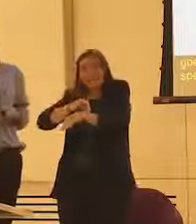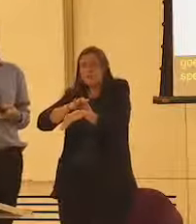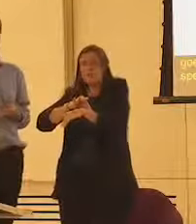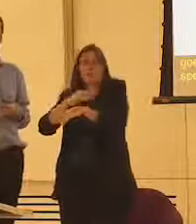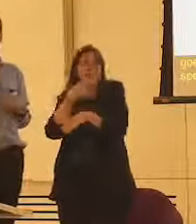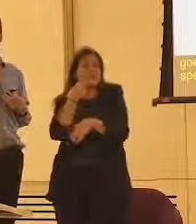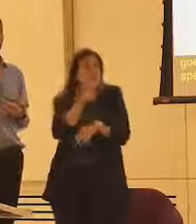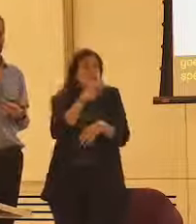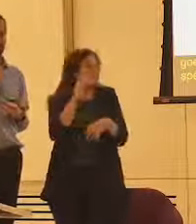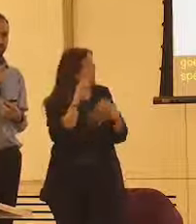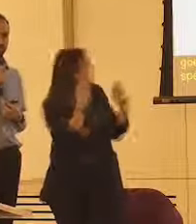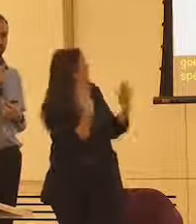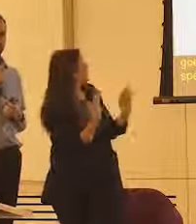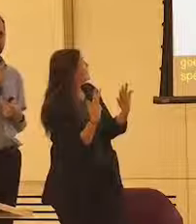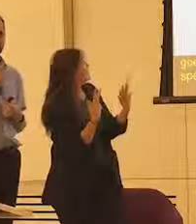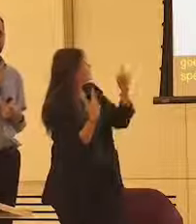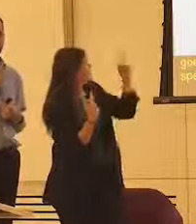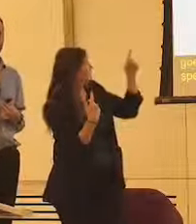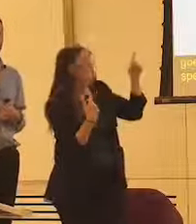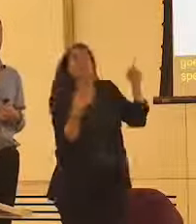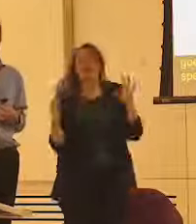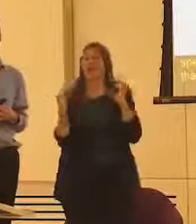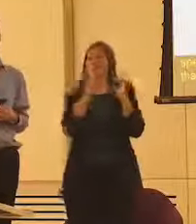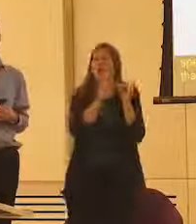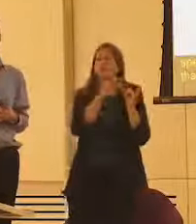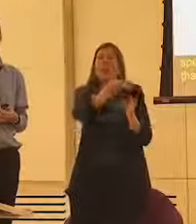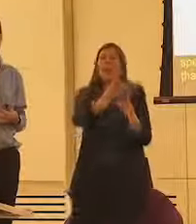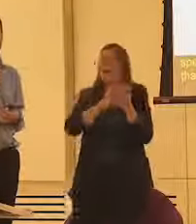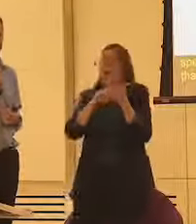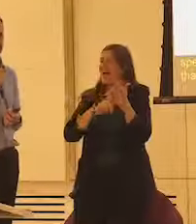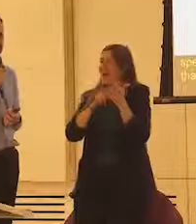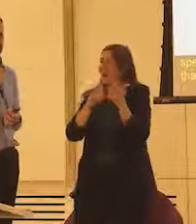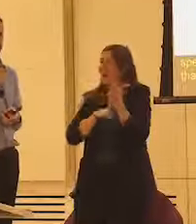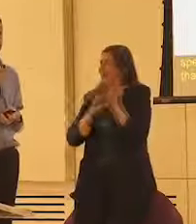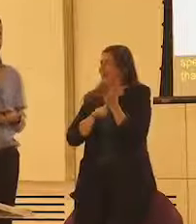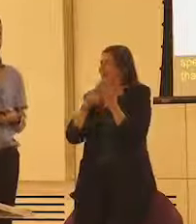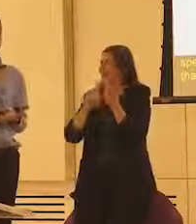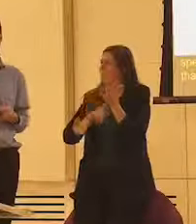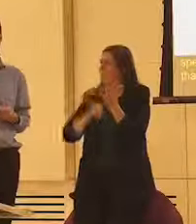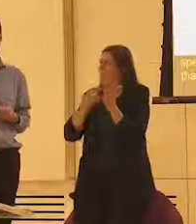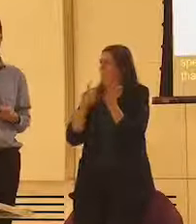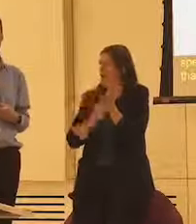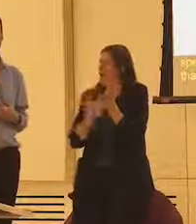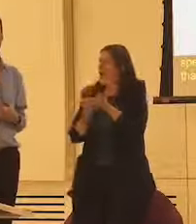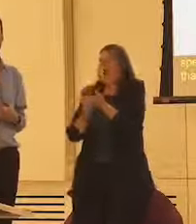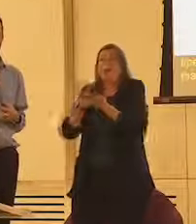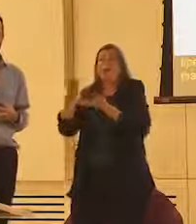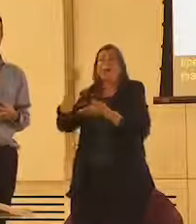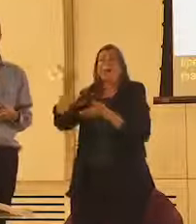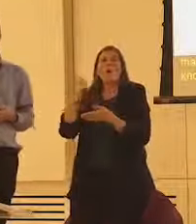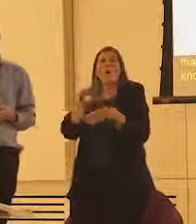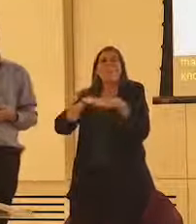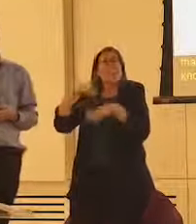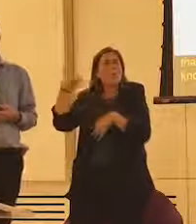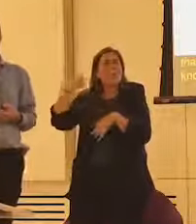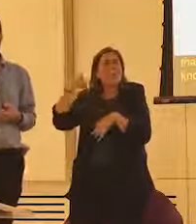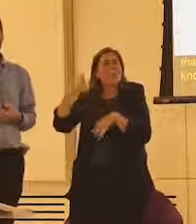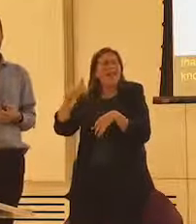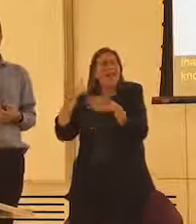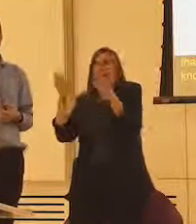did that, I got in touch with Helen Miller, who some of you may know, who's the deaf consultant at Bluebell Ward. And I told